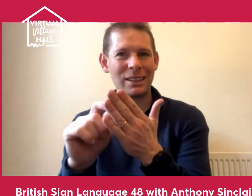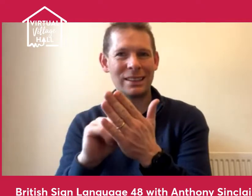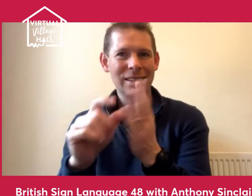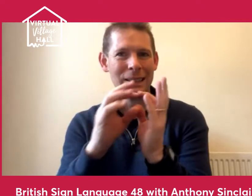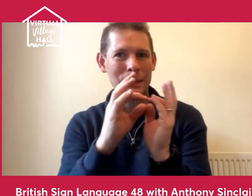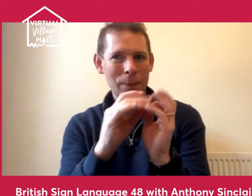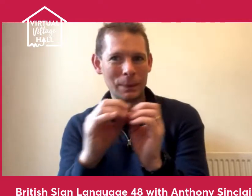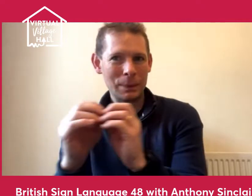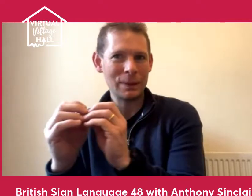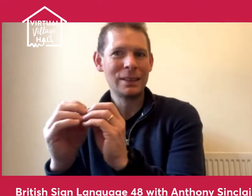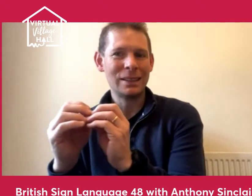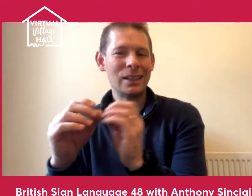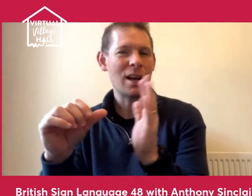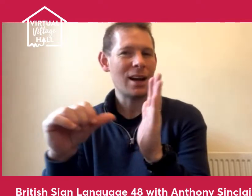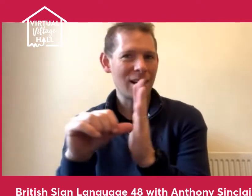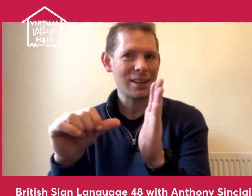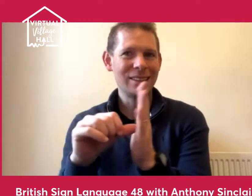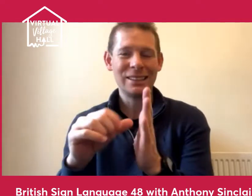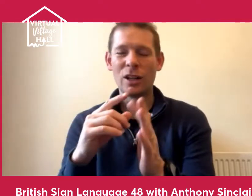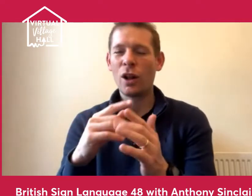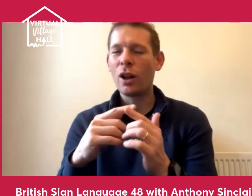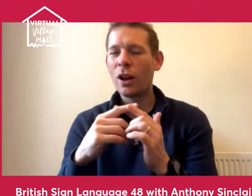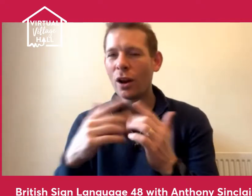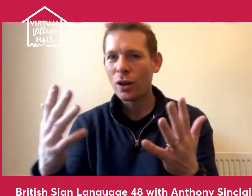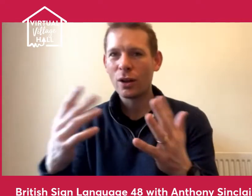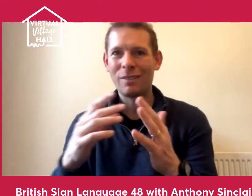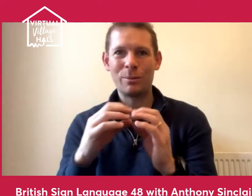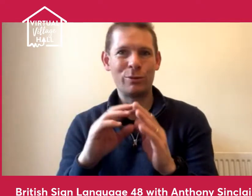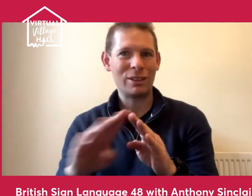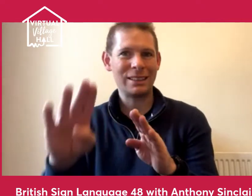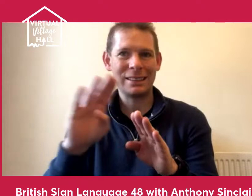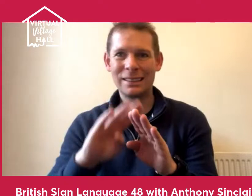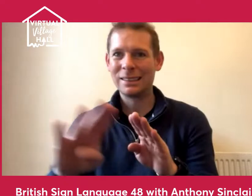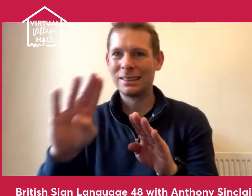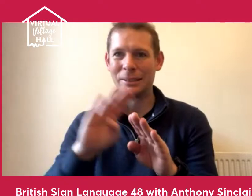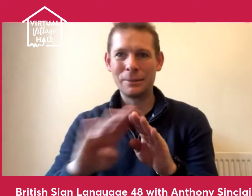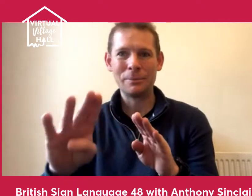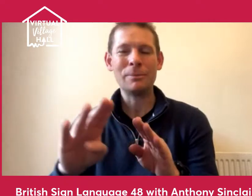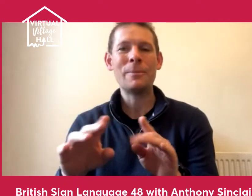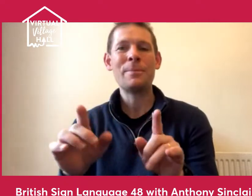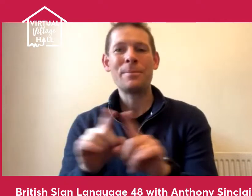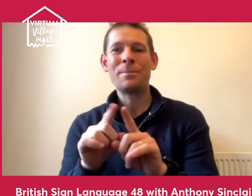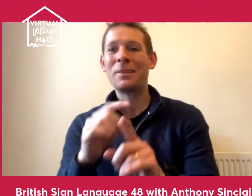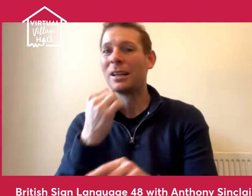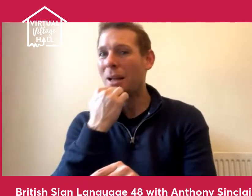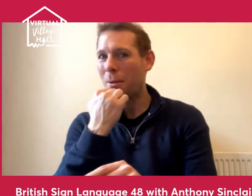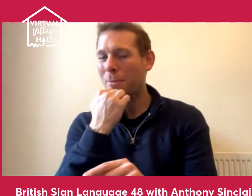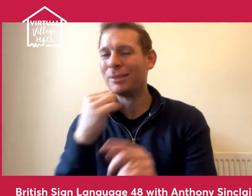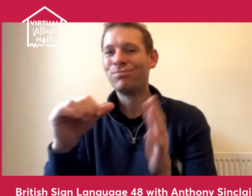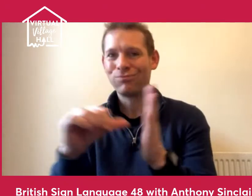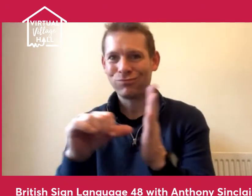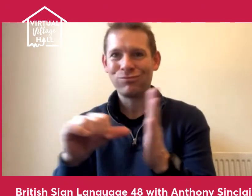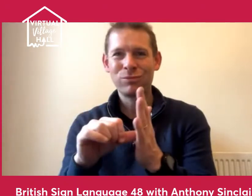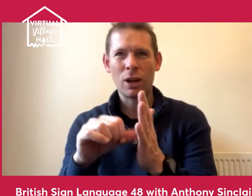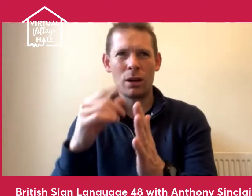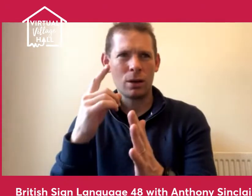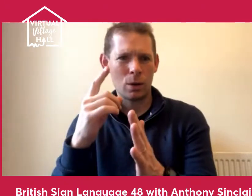quickly. So you're spelling the words. That can be very hard. Lots of people struggle and need lots of practice to read back finger spelling. And